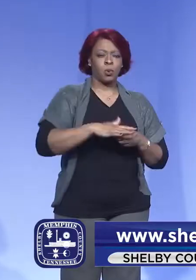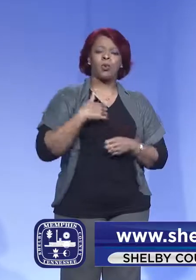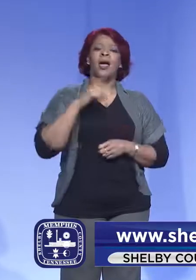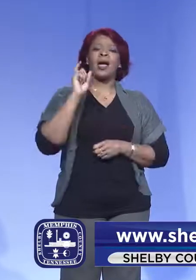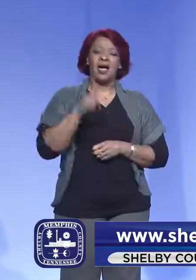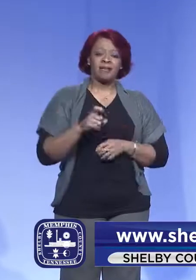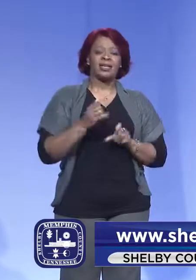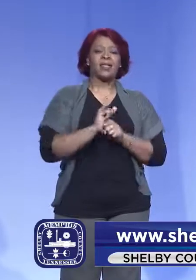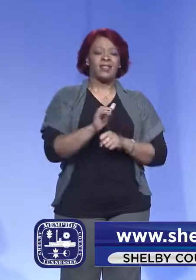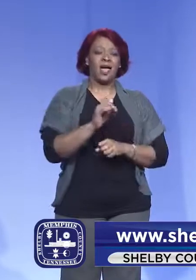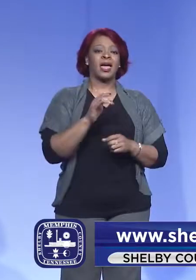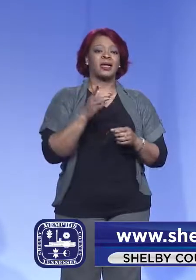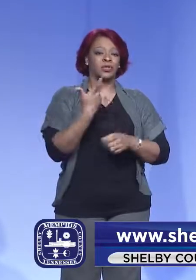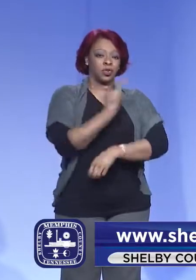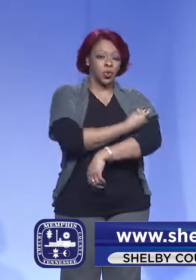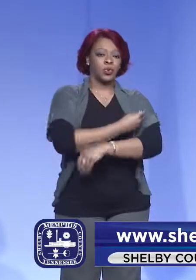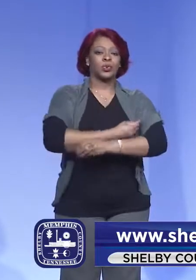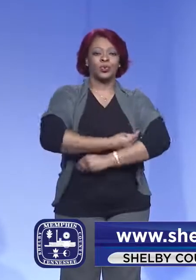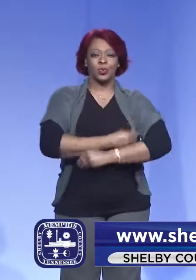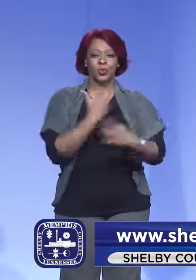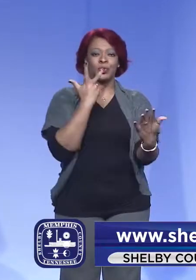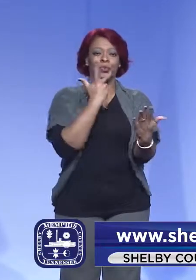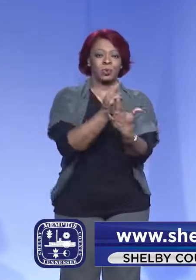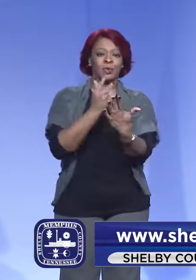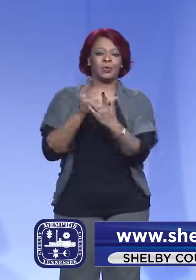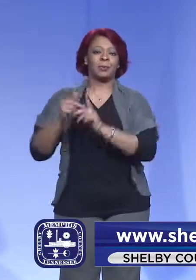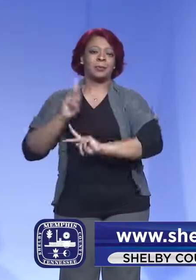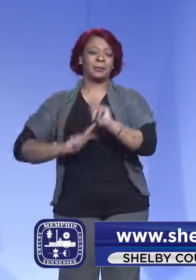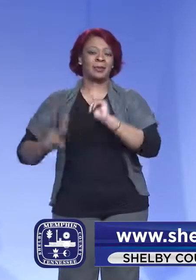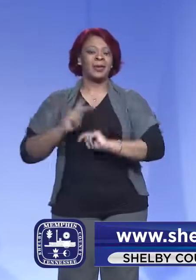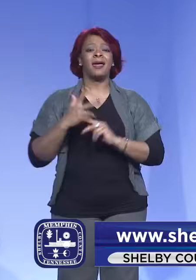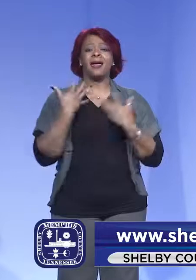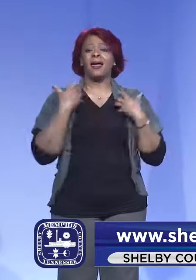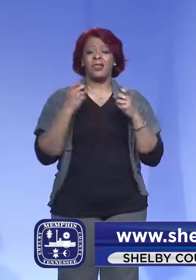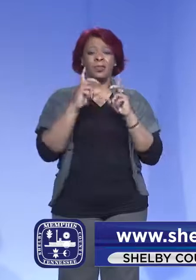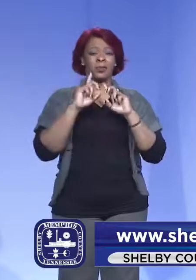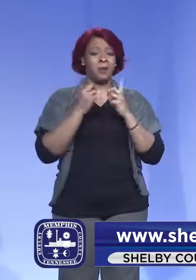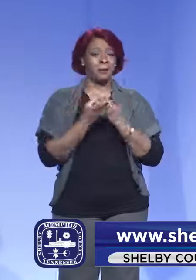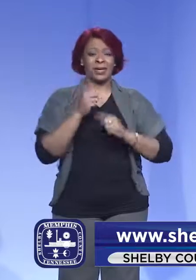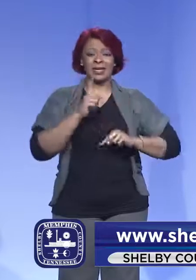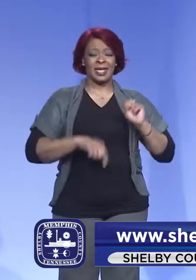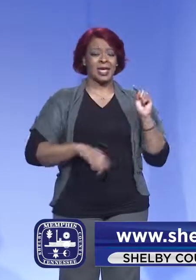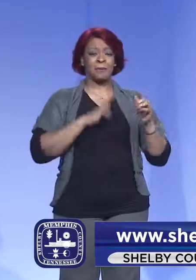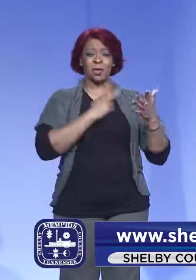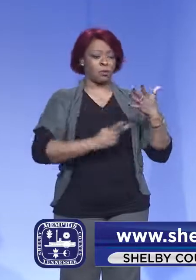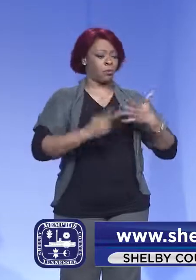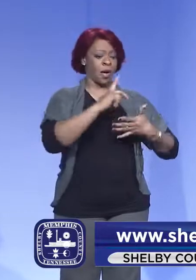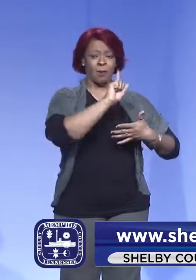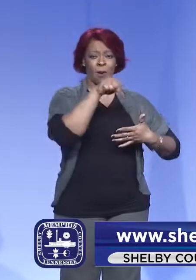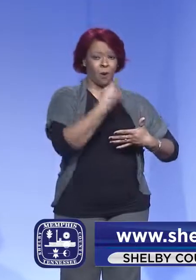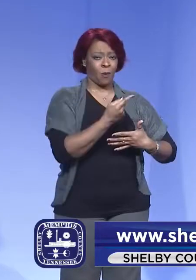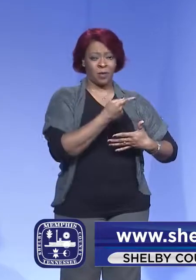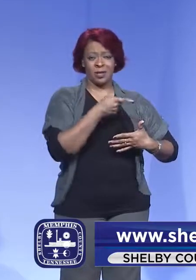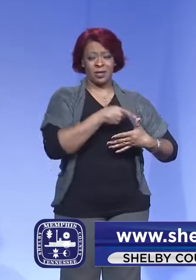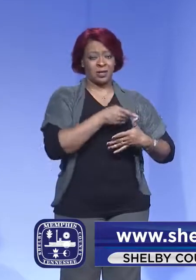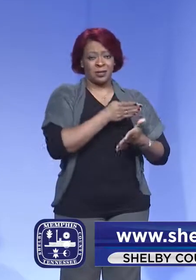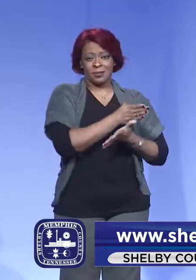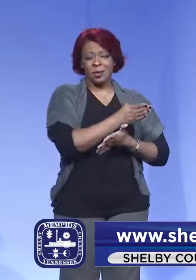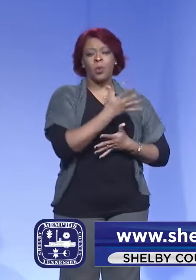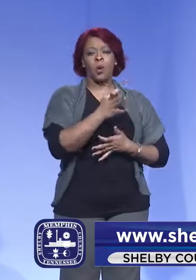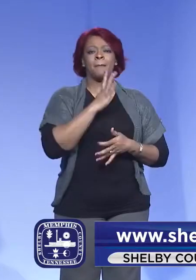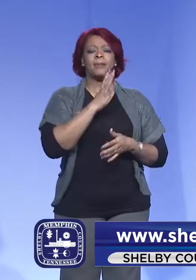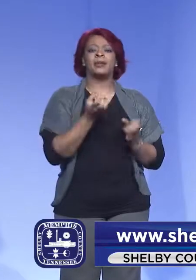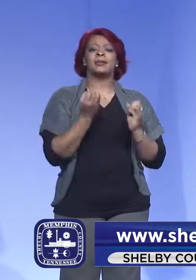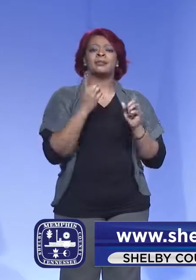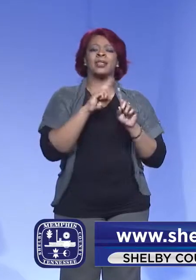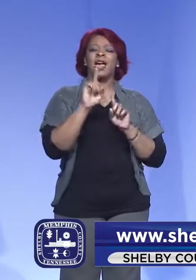We have to get those doses widely distributed. And the health department can't be the primary provider of vaccine. We really want it to be